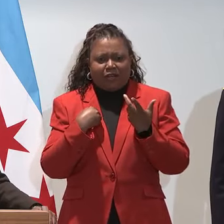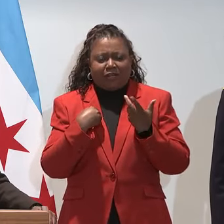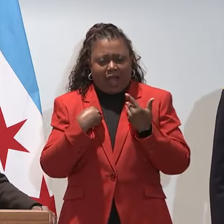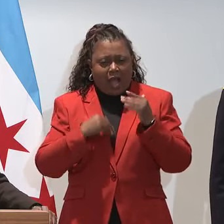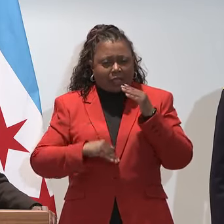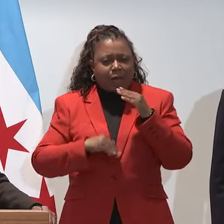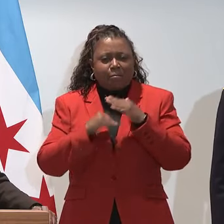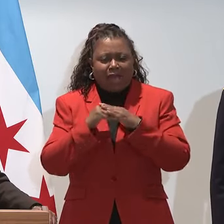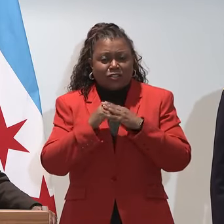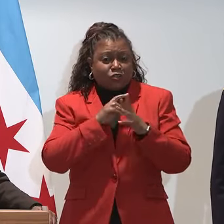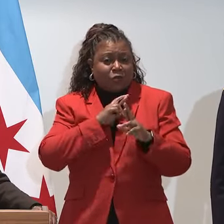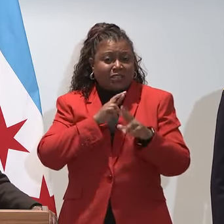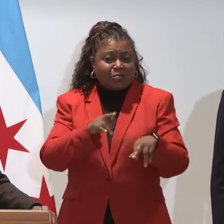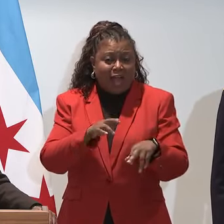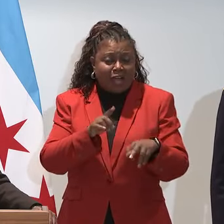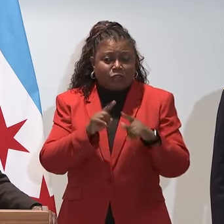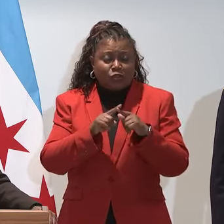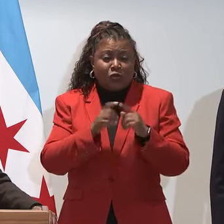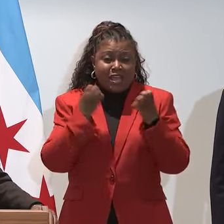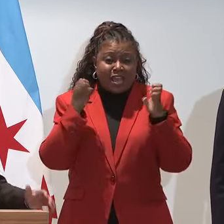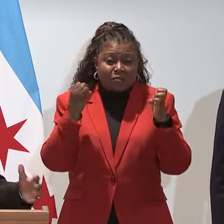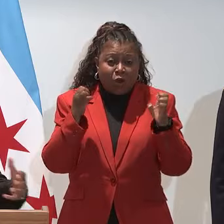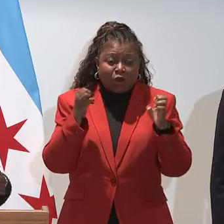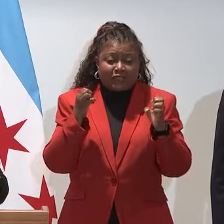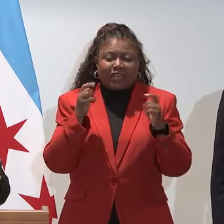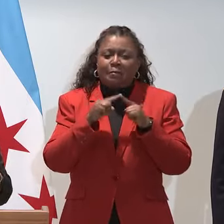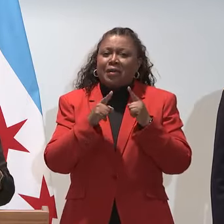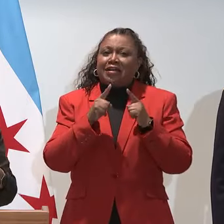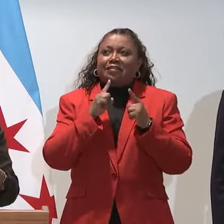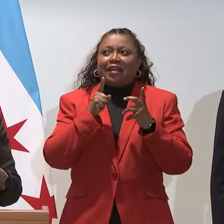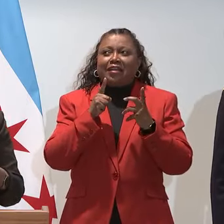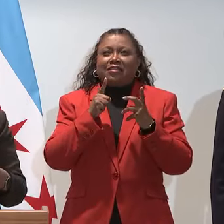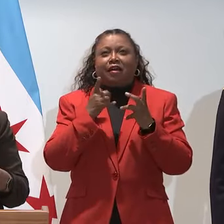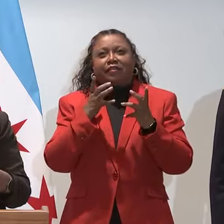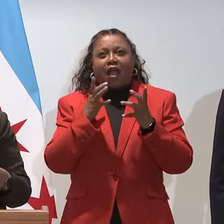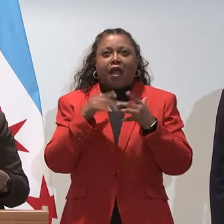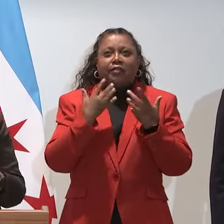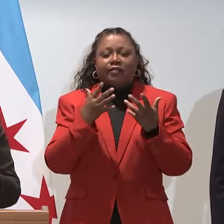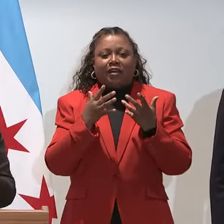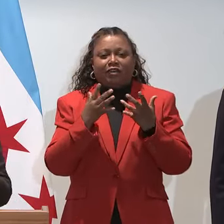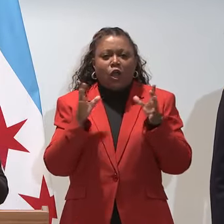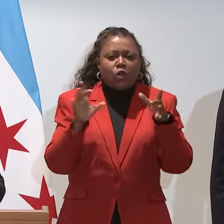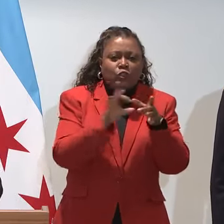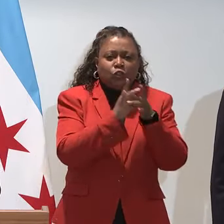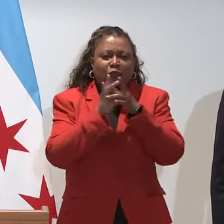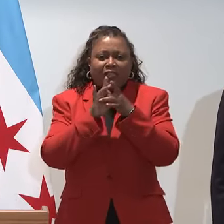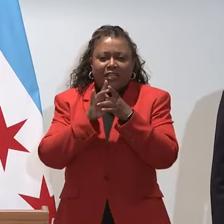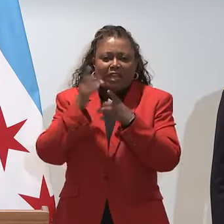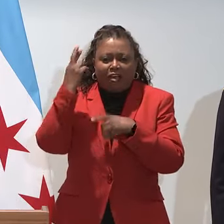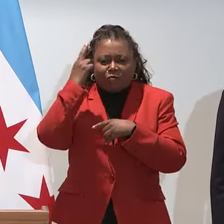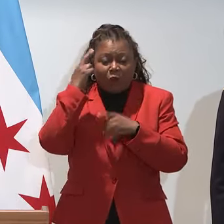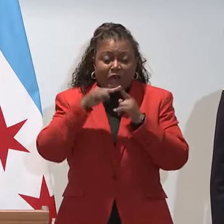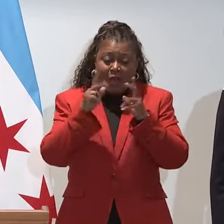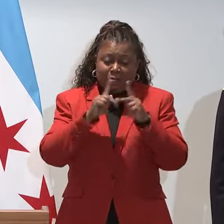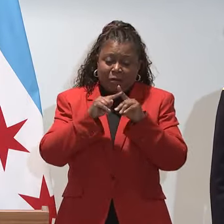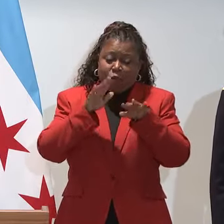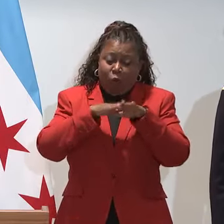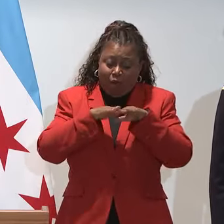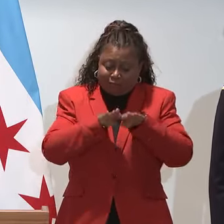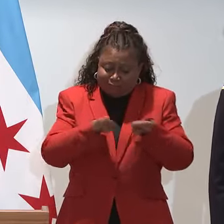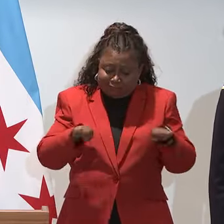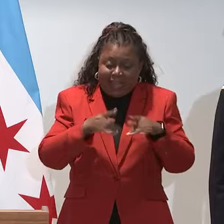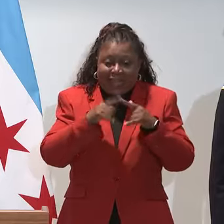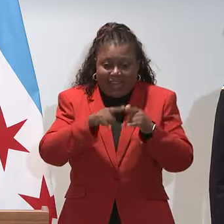a capacity to respond to emergencies. But it's a kind of unity, a purpose, of people on the